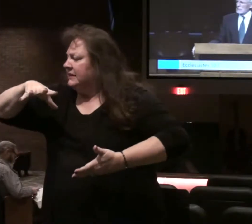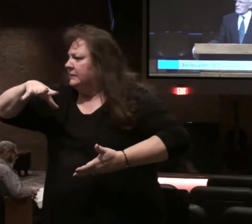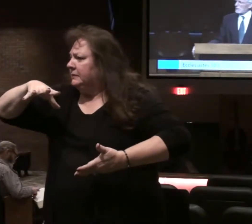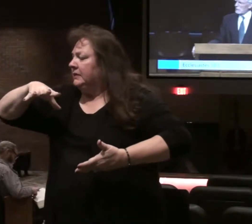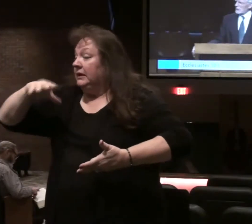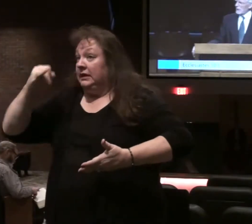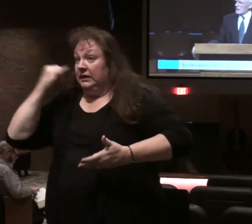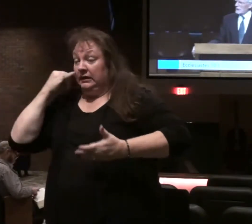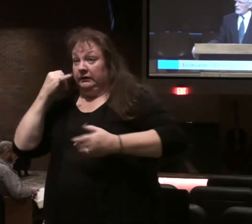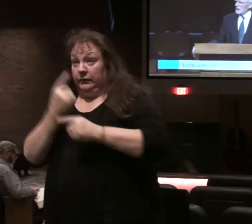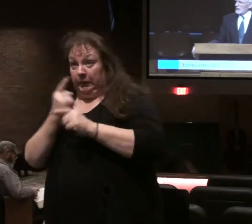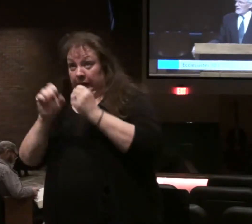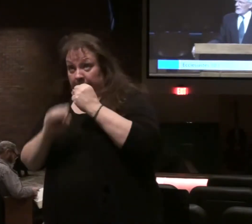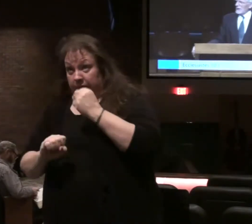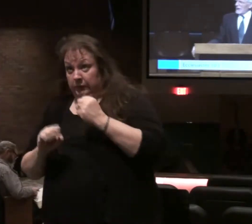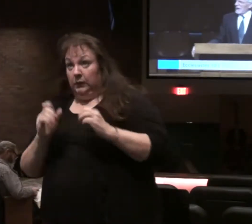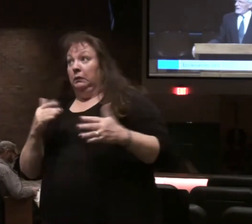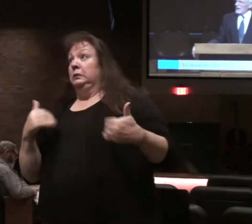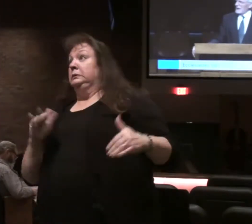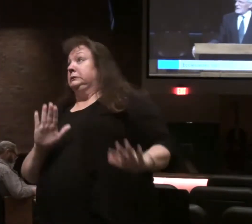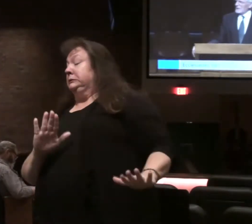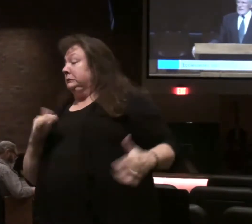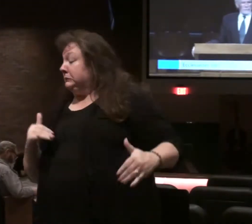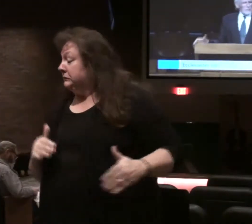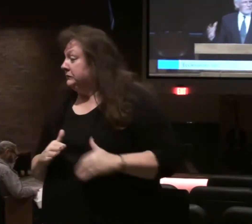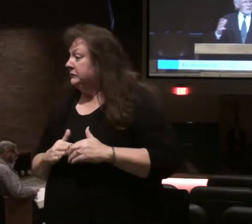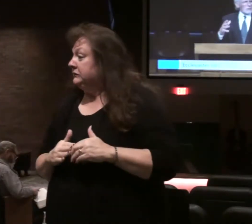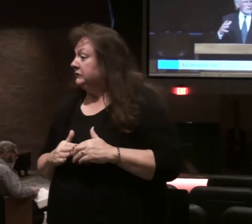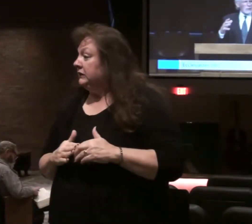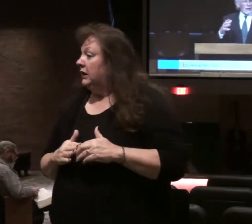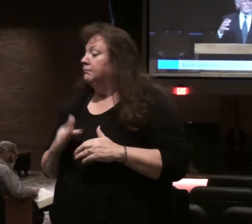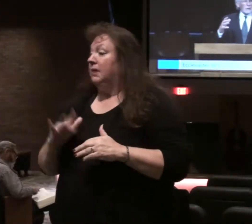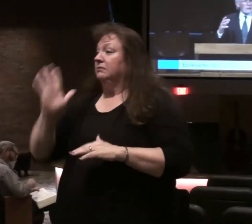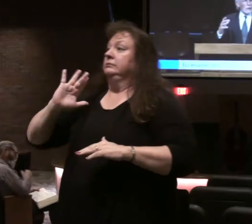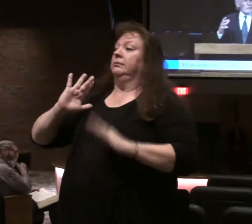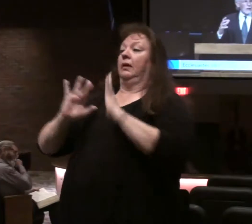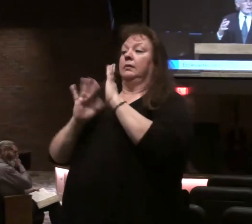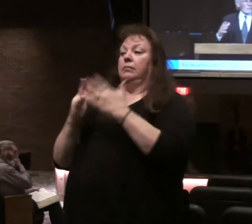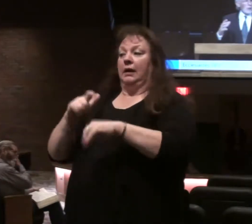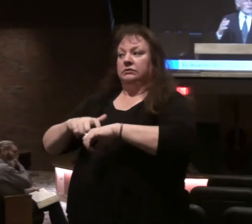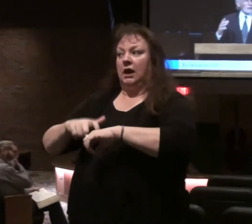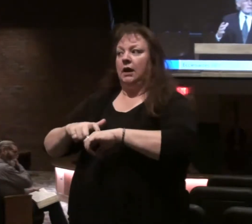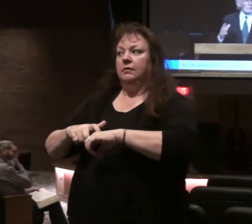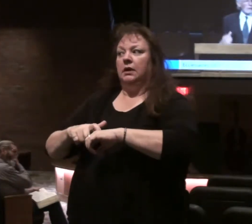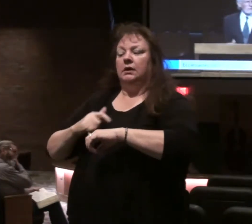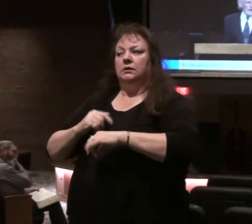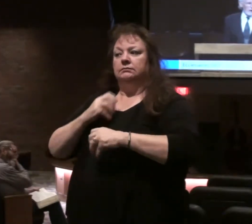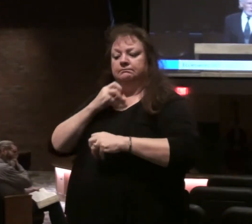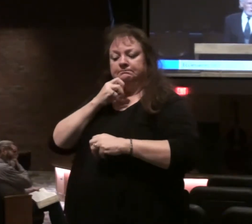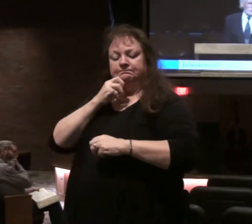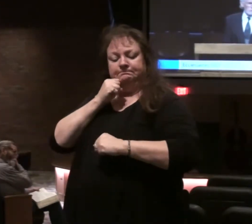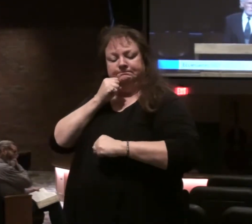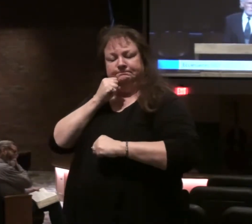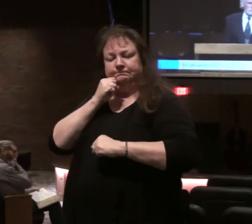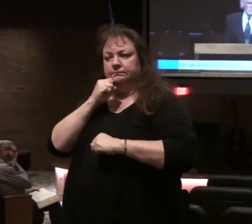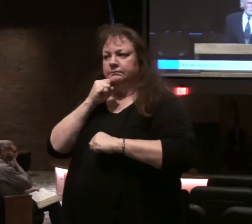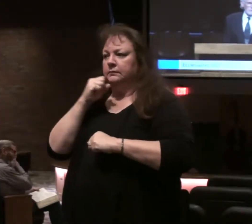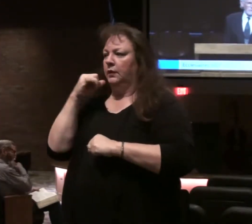advertisements are correct, I see. And in biblical times, it was a commodity of great value.